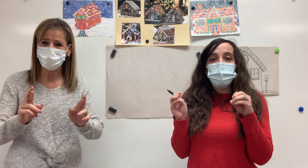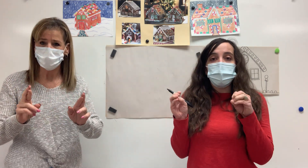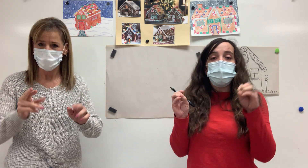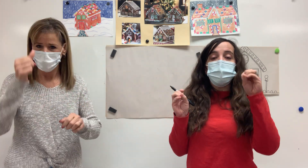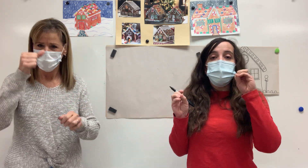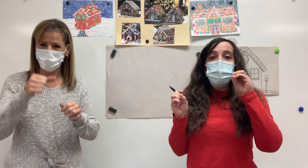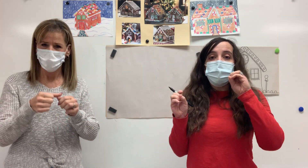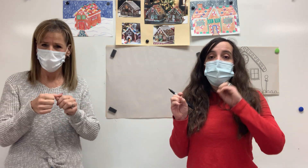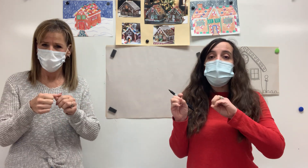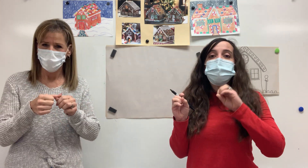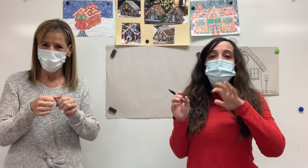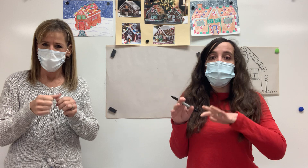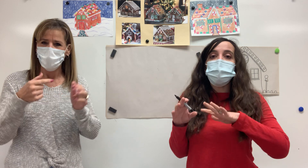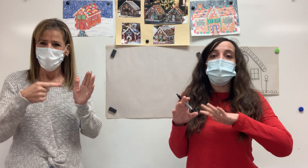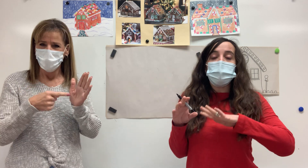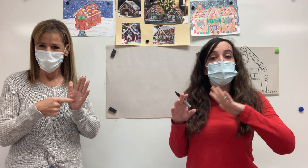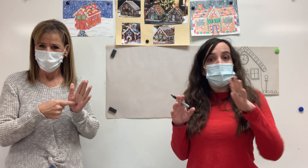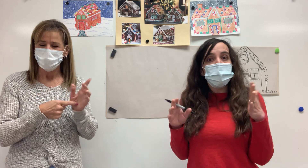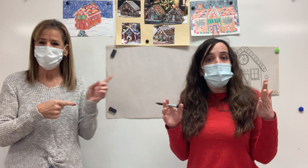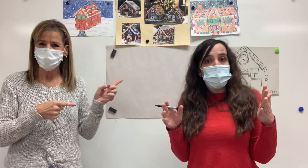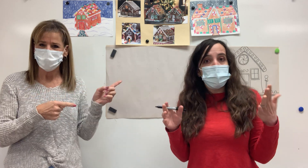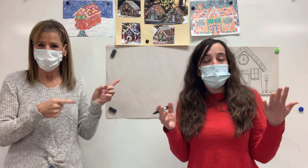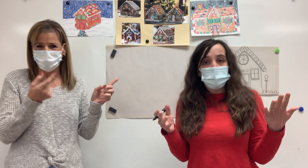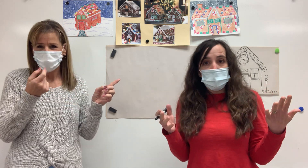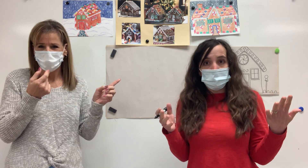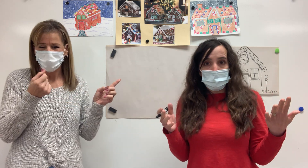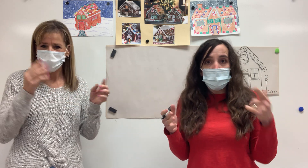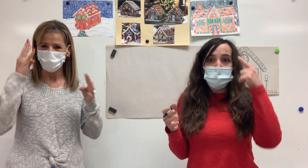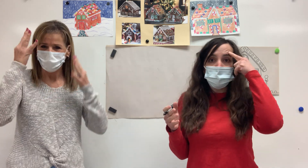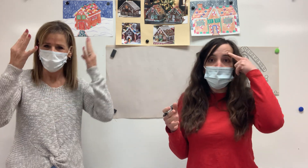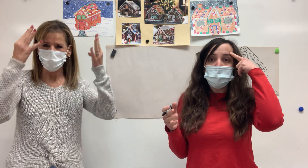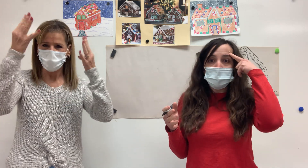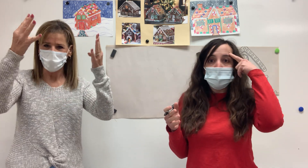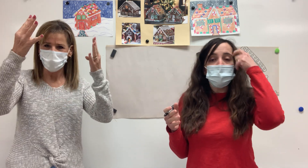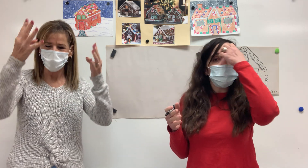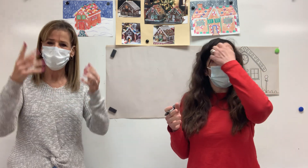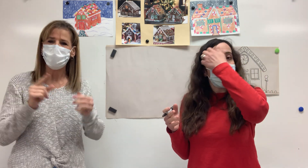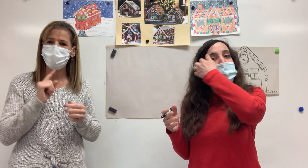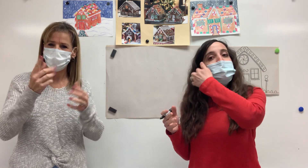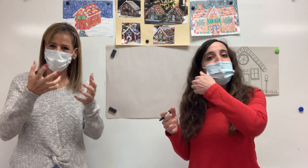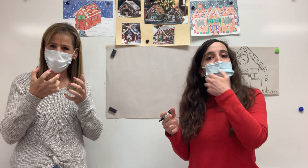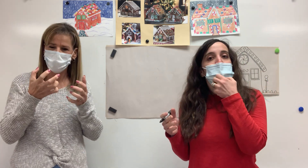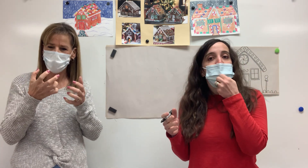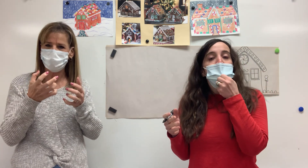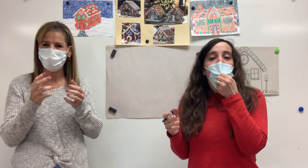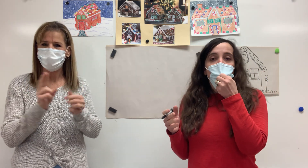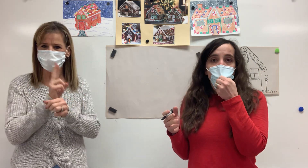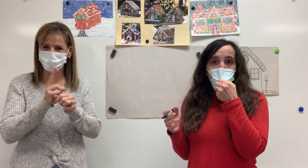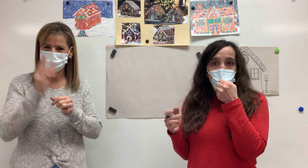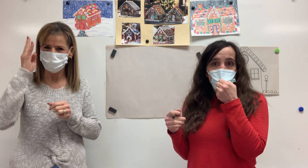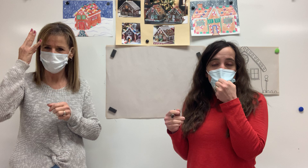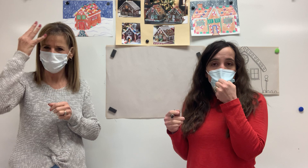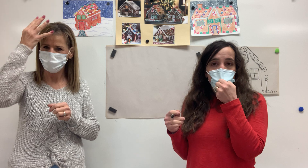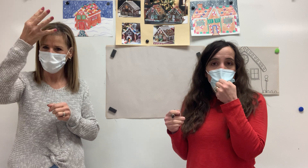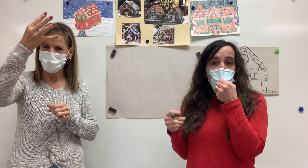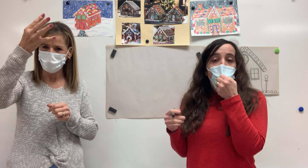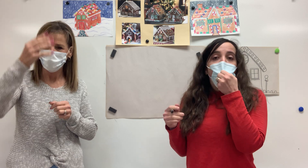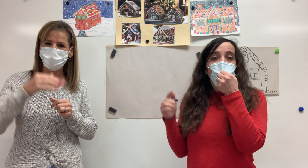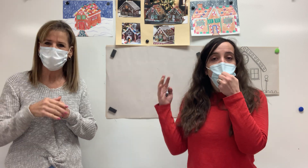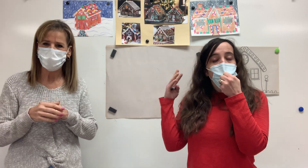remember, this is going to be a little bit more creative. I want you to really use your imagination and your creativity. I want you to